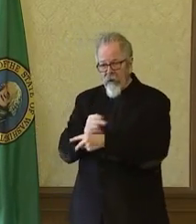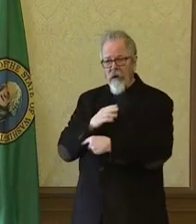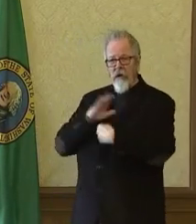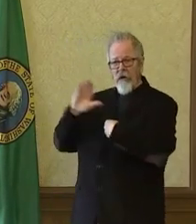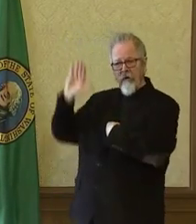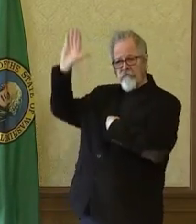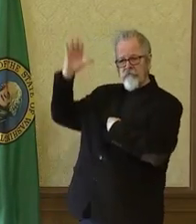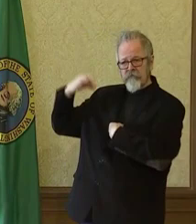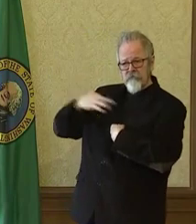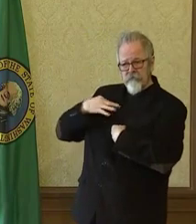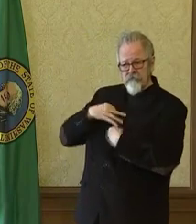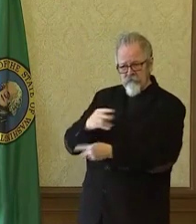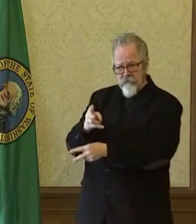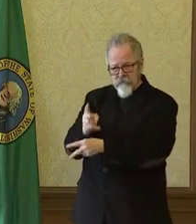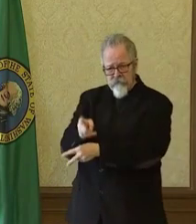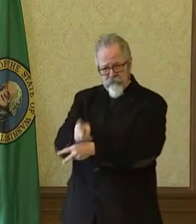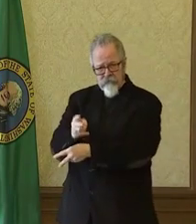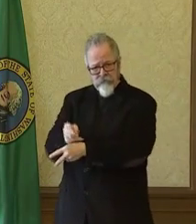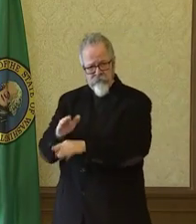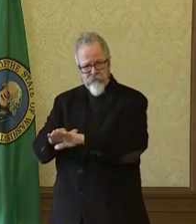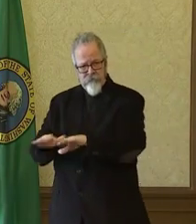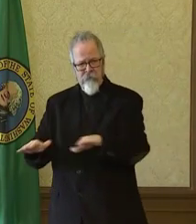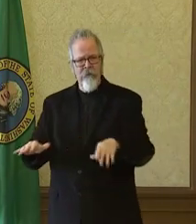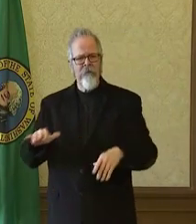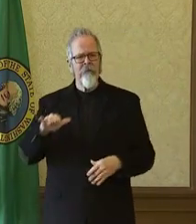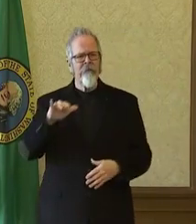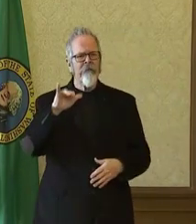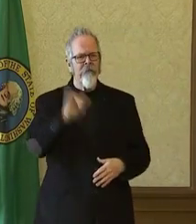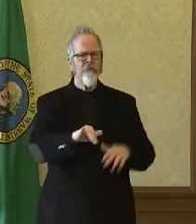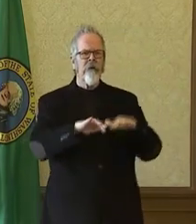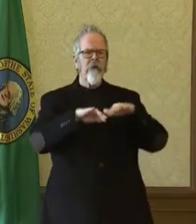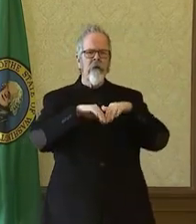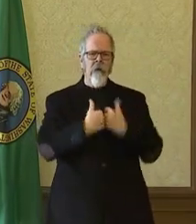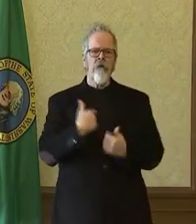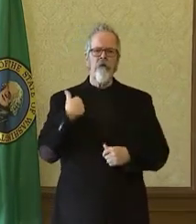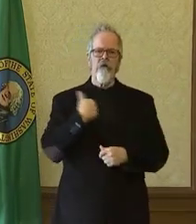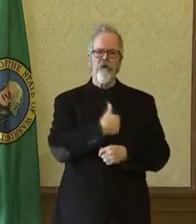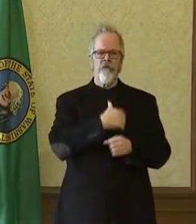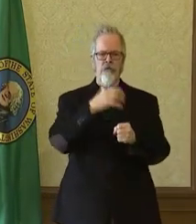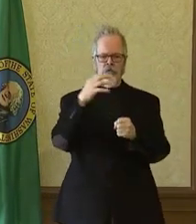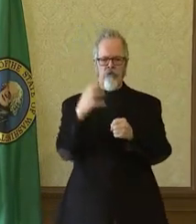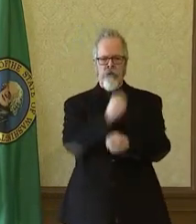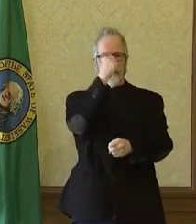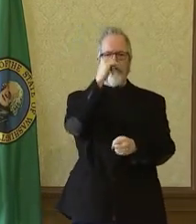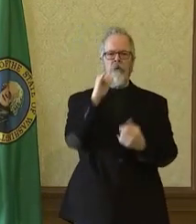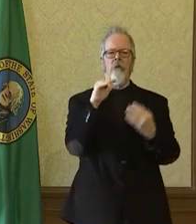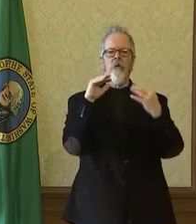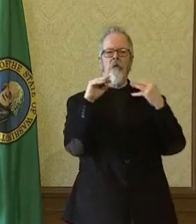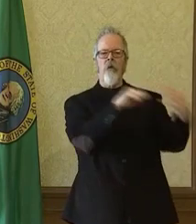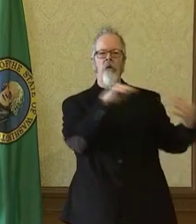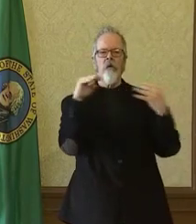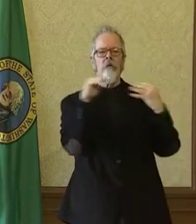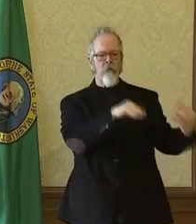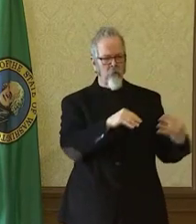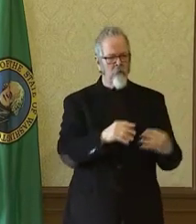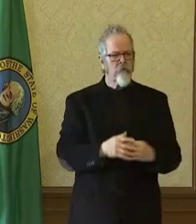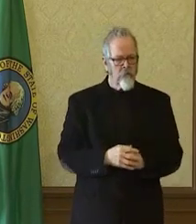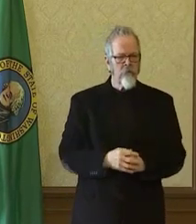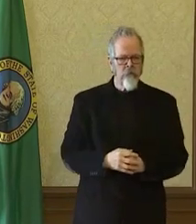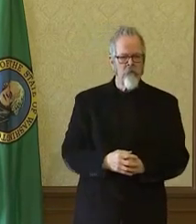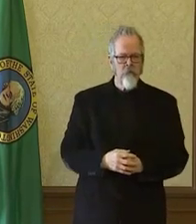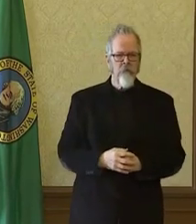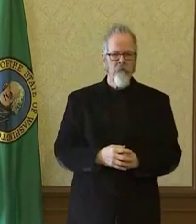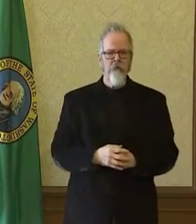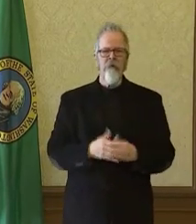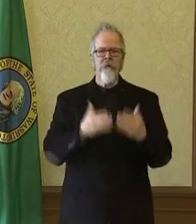small acts are what actually wins a war. That's how you win wars. There are millions of small, heroic actions. I want to thank everybody for what you're